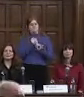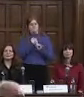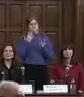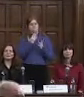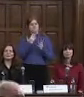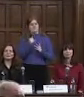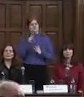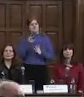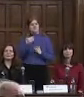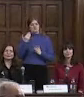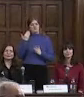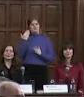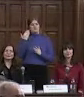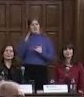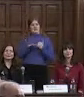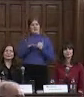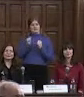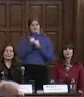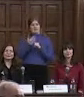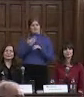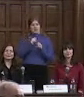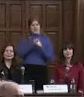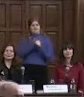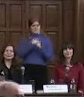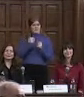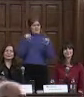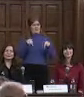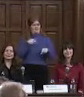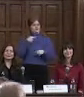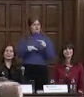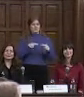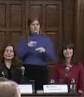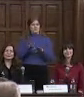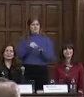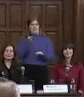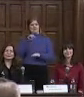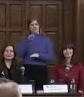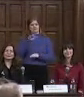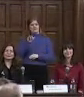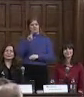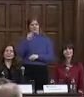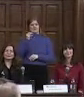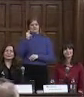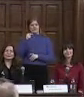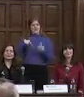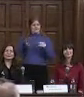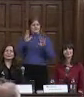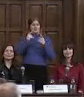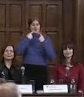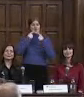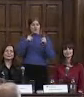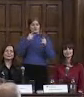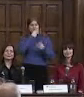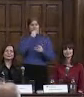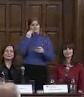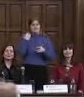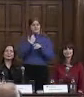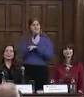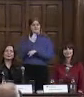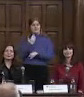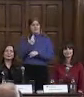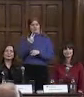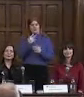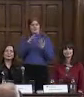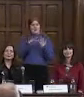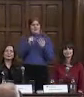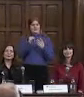the fact the last event we had before COVID, we were in this room with Mary Robinson, where we launched a pledge by our 39